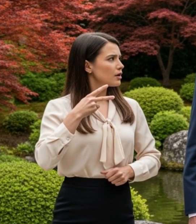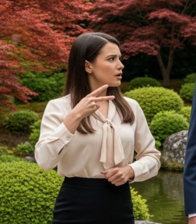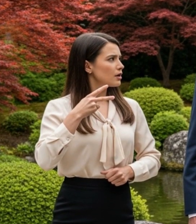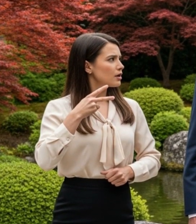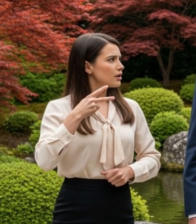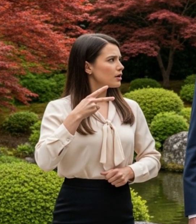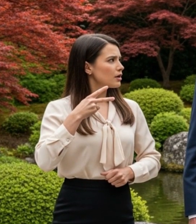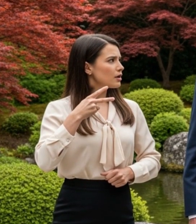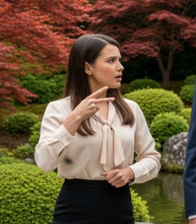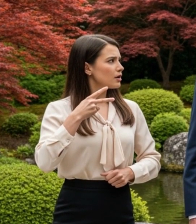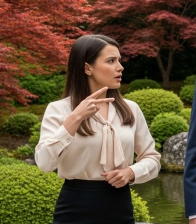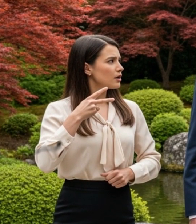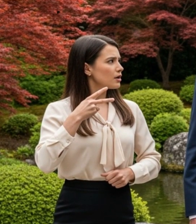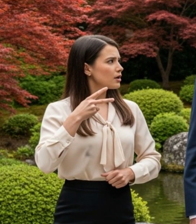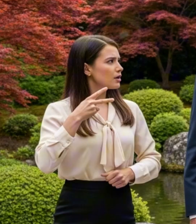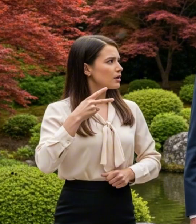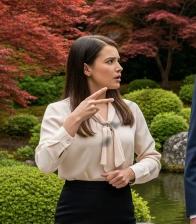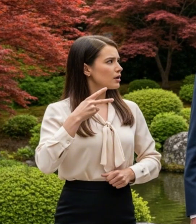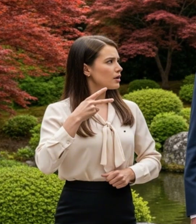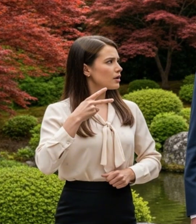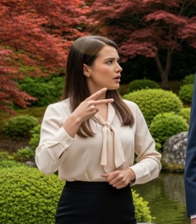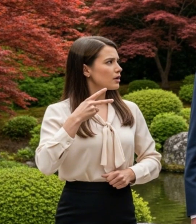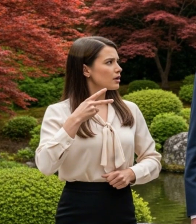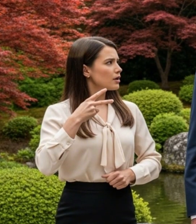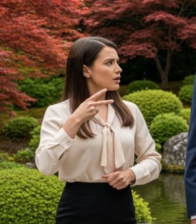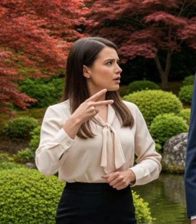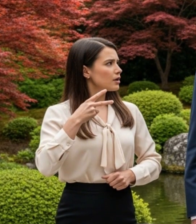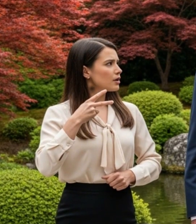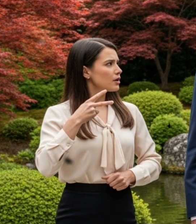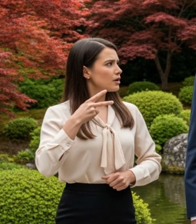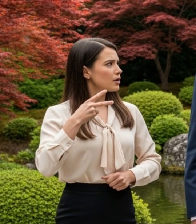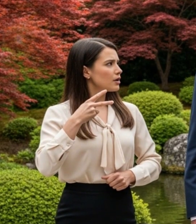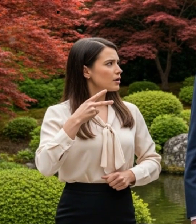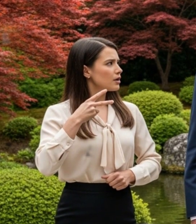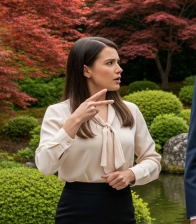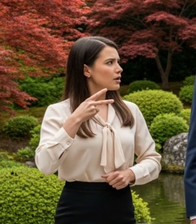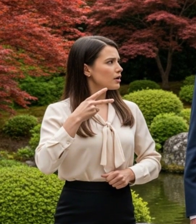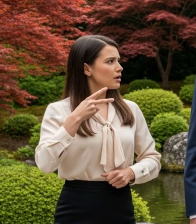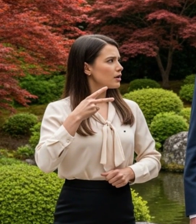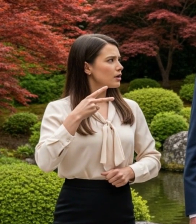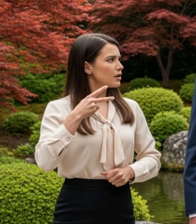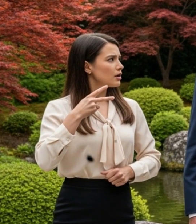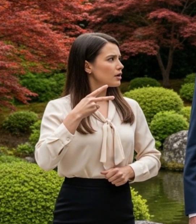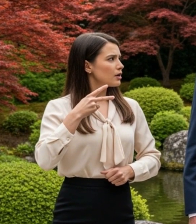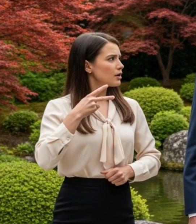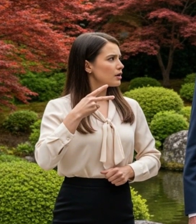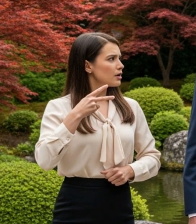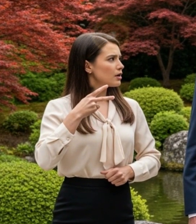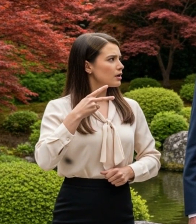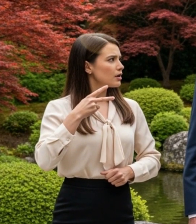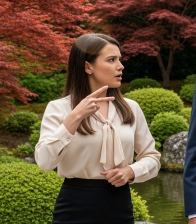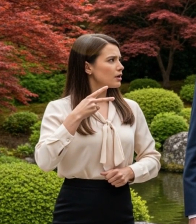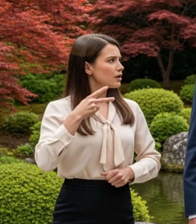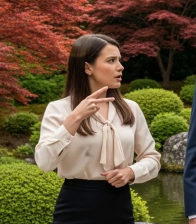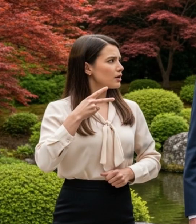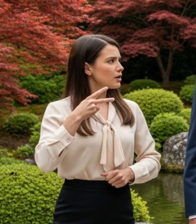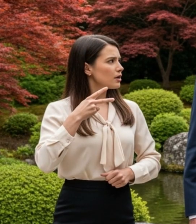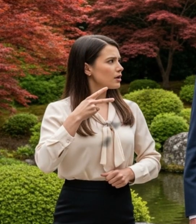wrote scores. After she died, the music stopped. Dad buried himself in work, and I became a project